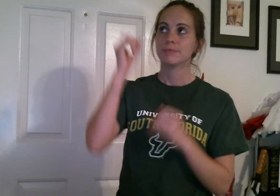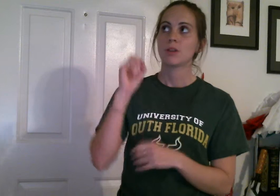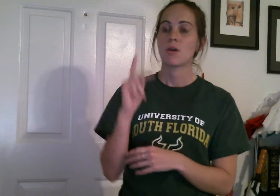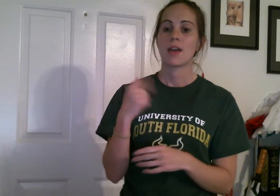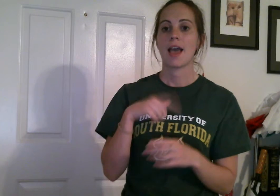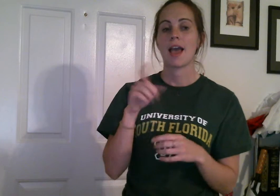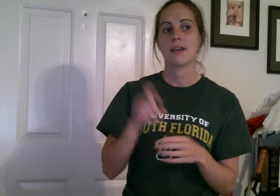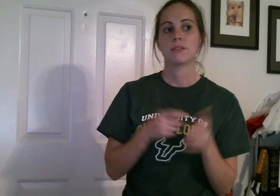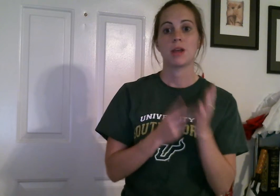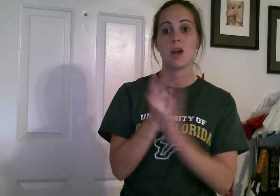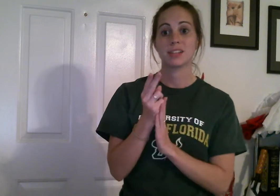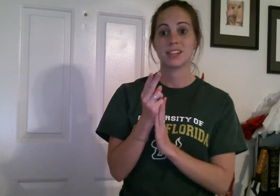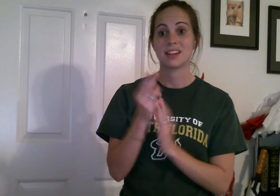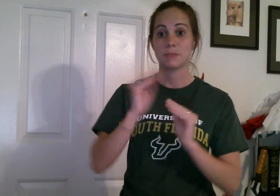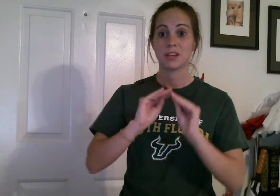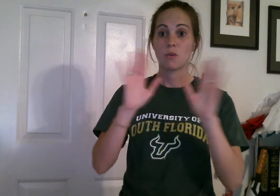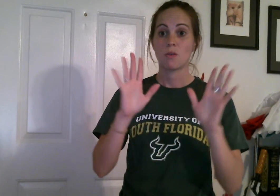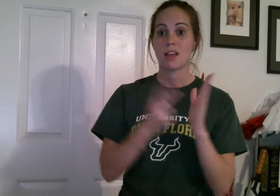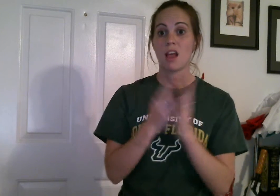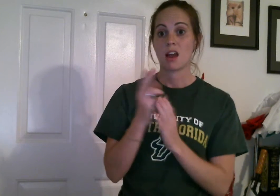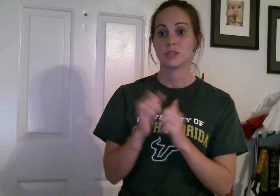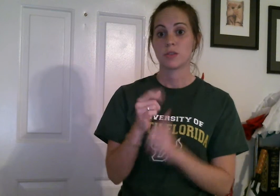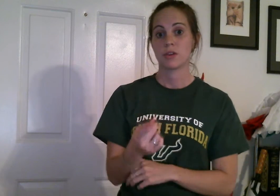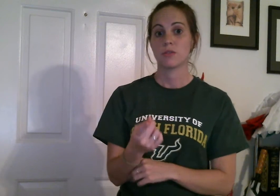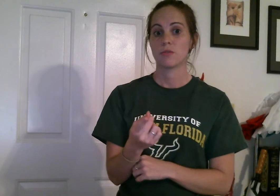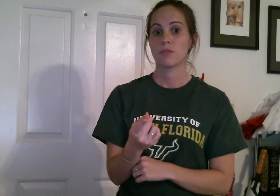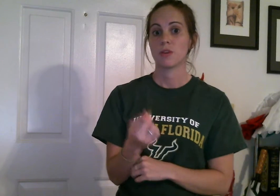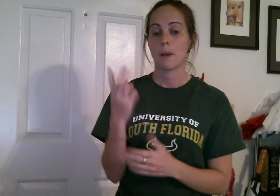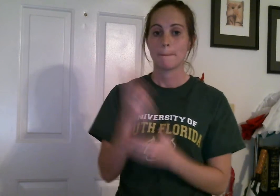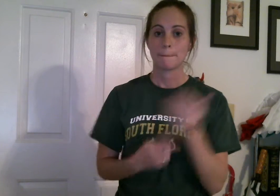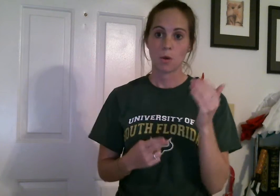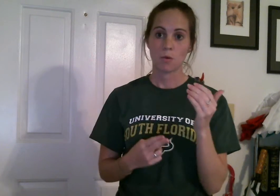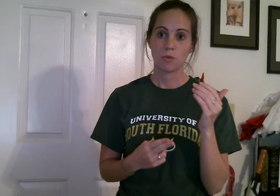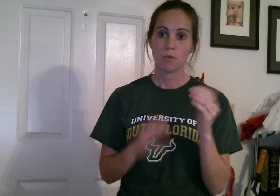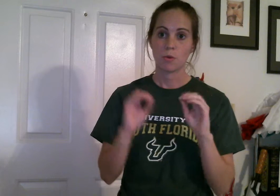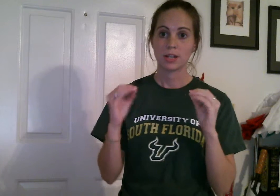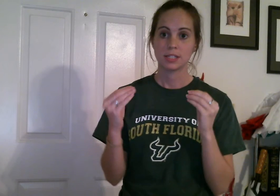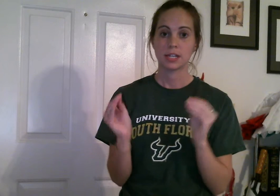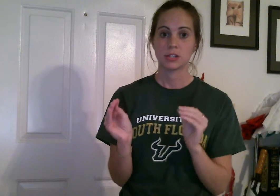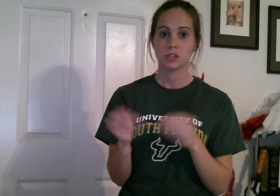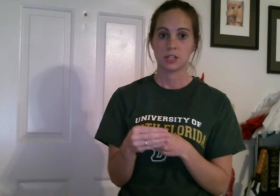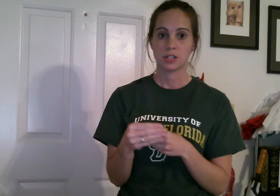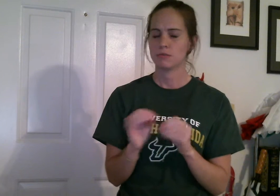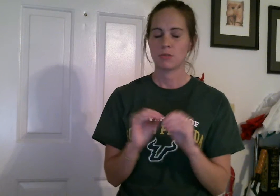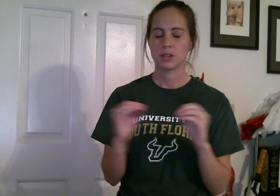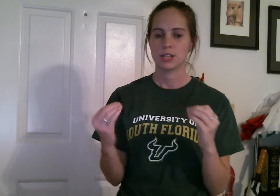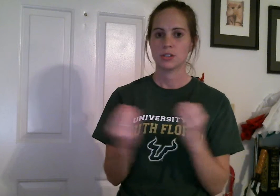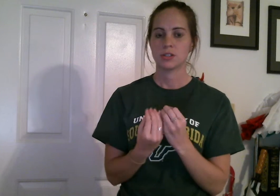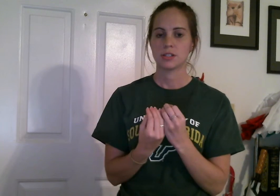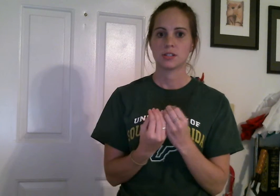to be totally honest with you, both organizations offer their members a ton of resources. The